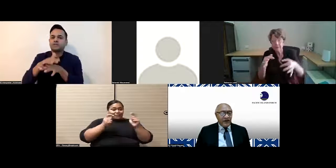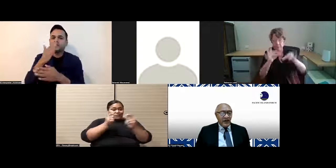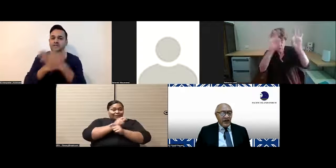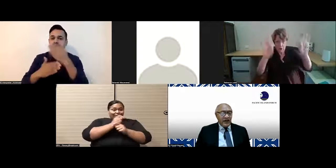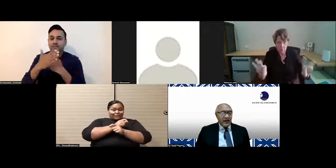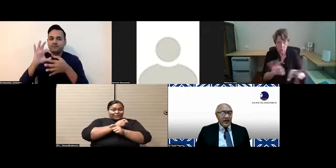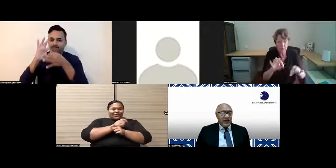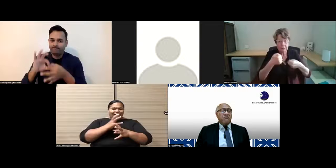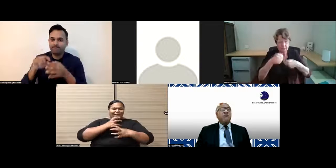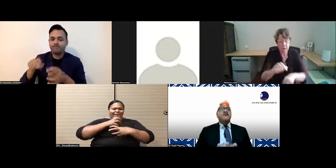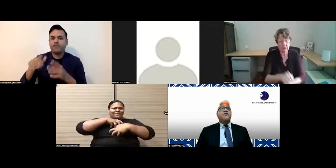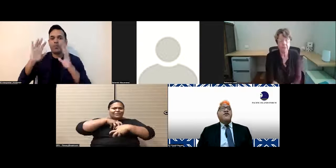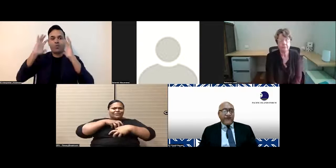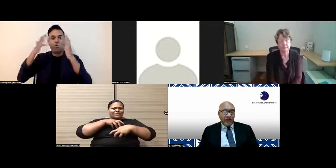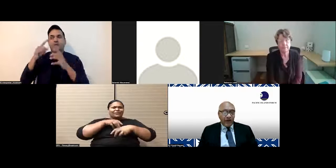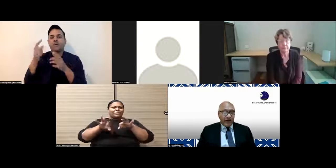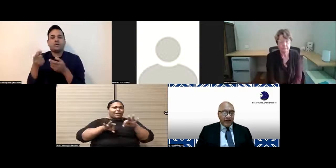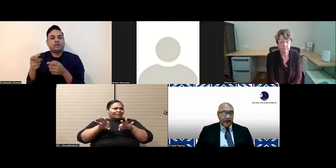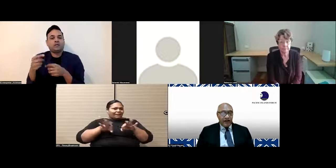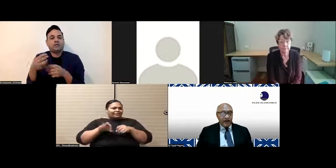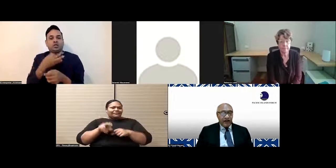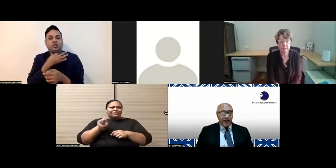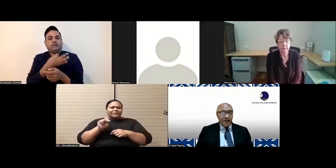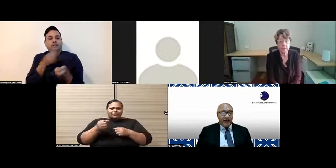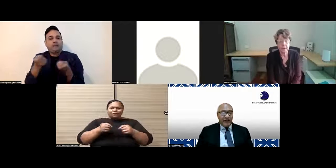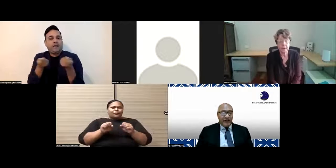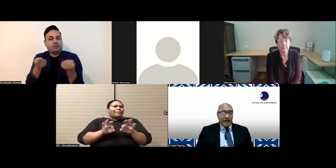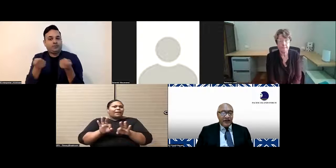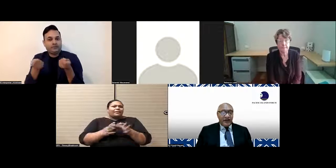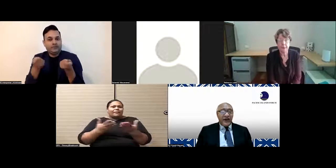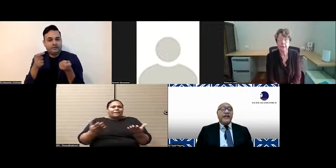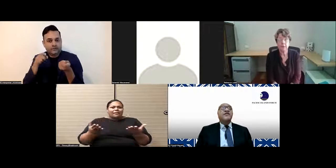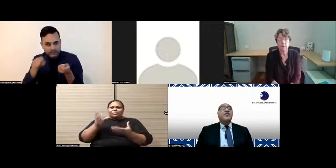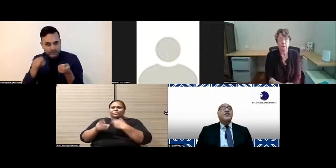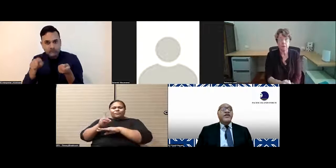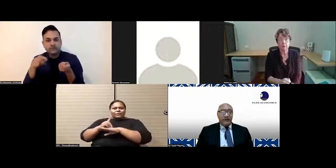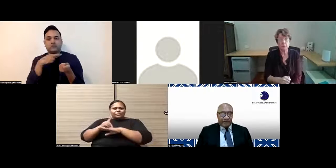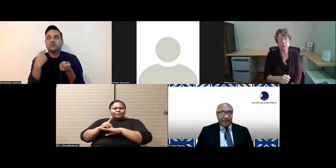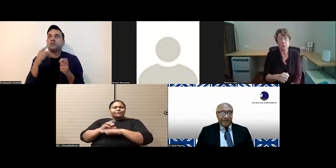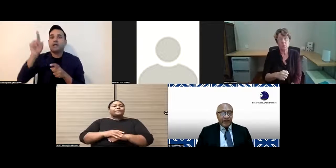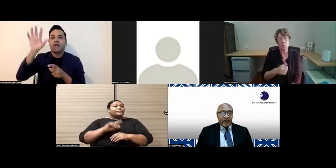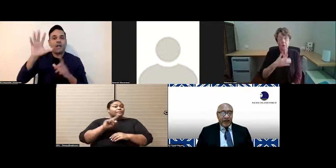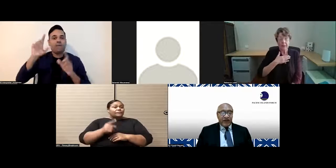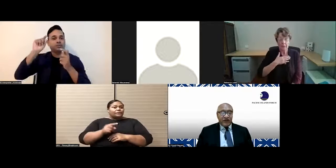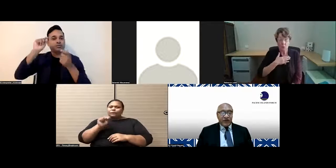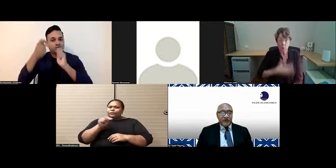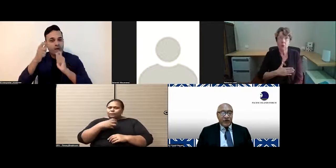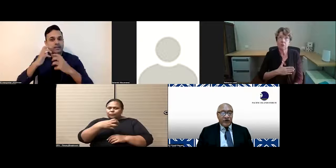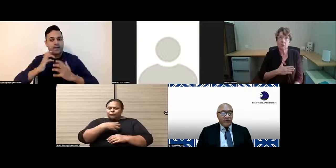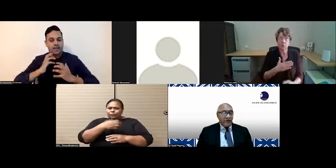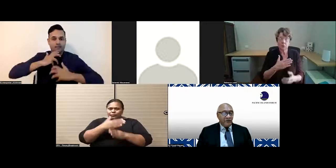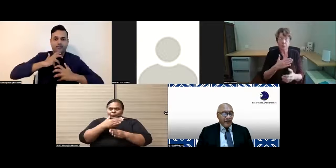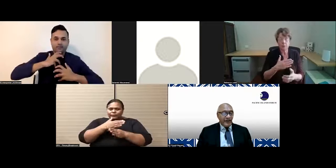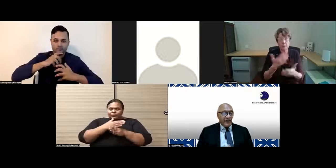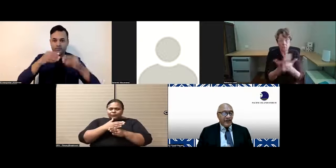However, much more is required to make the right real and to